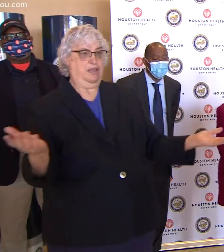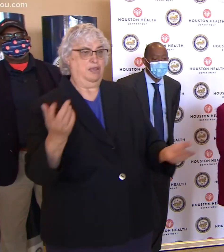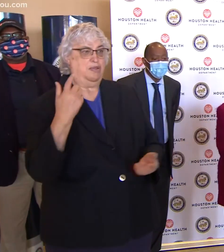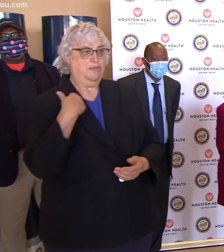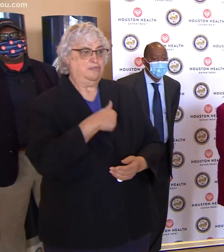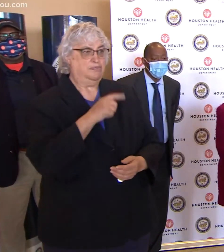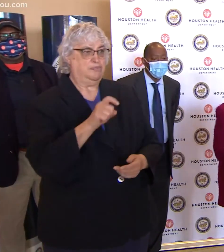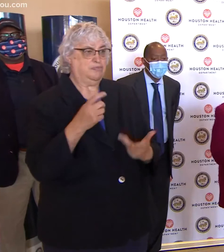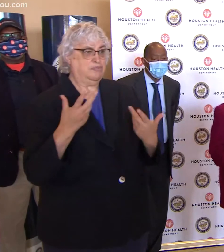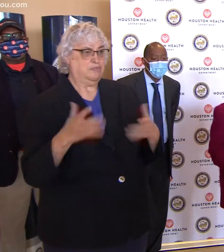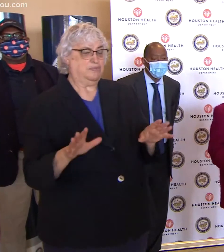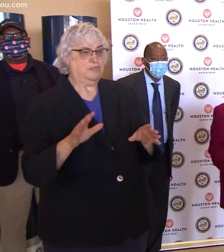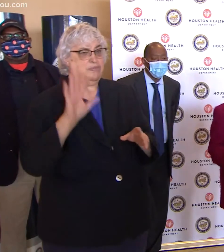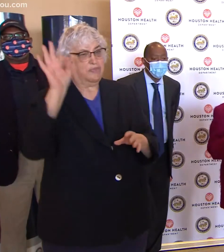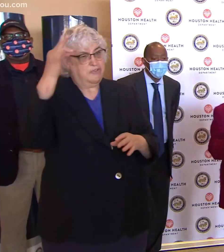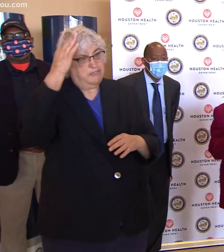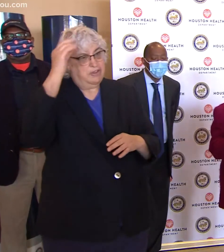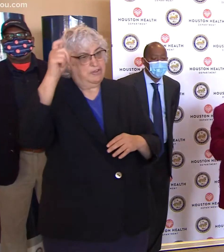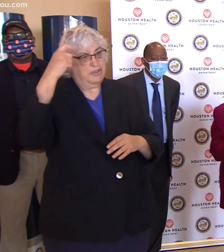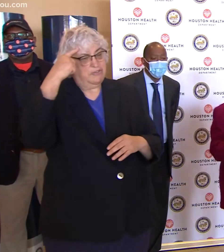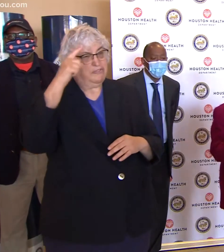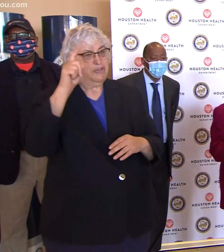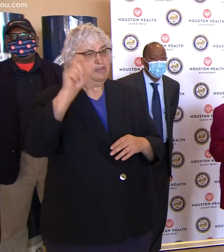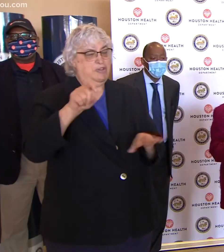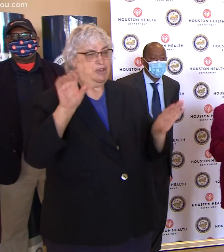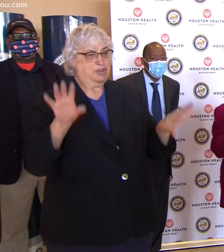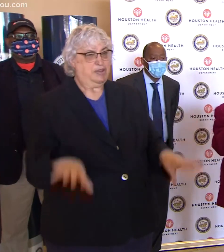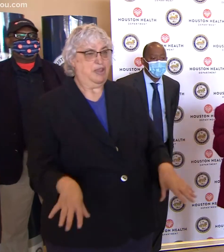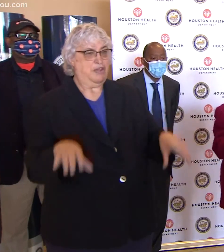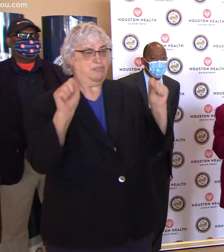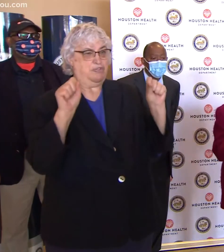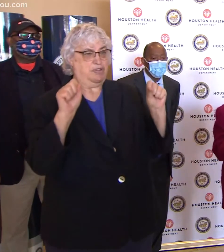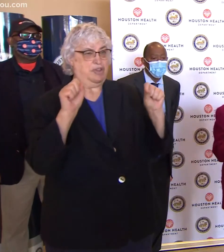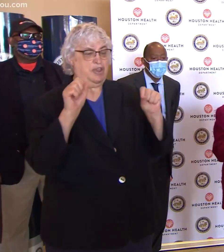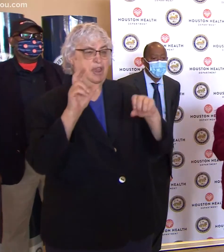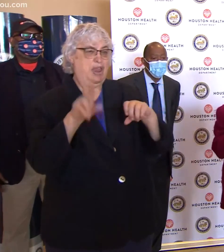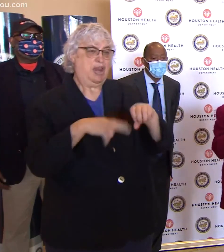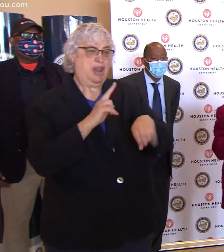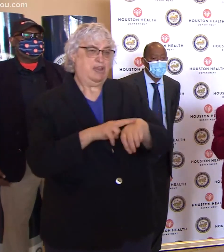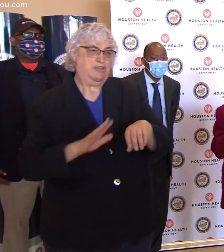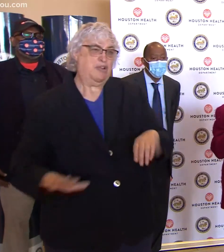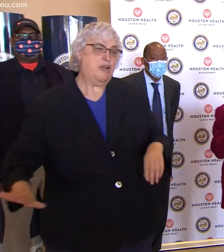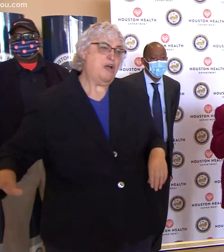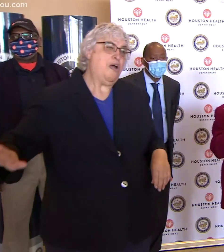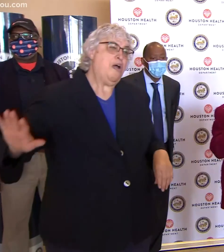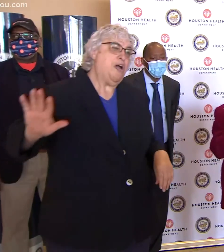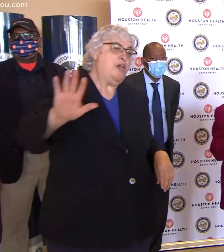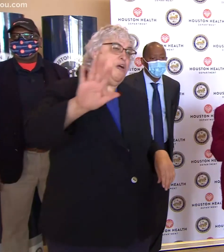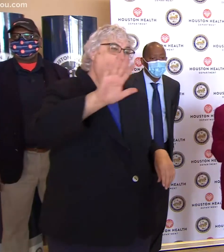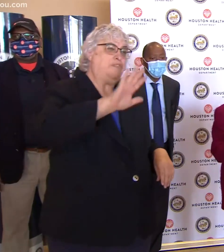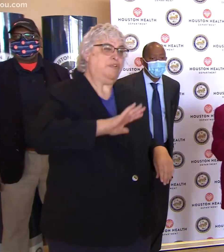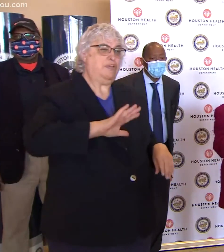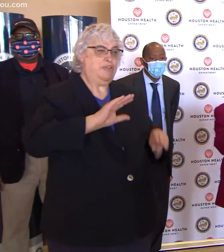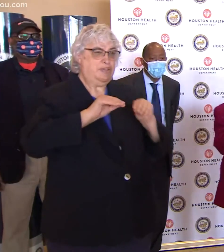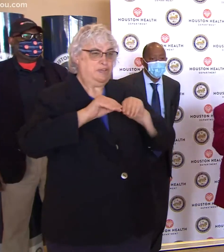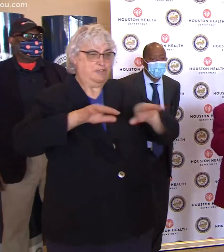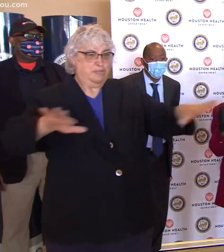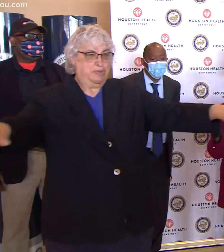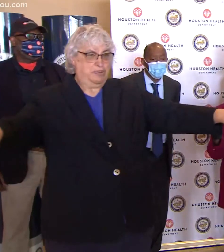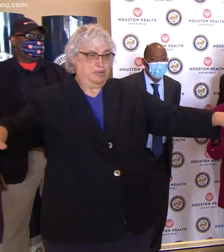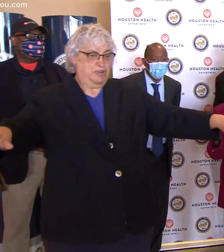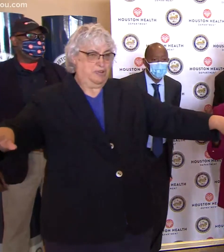make is that the federal government should take over and nationalize the federal distribution so that